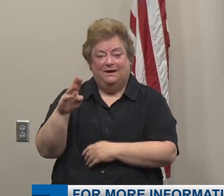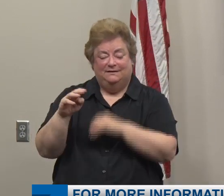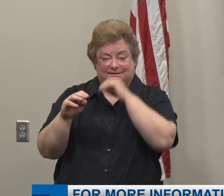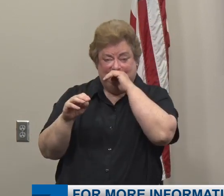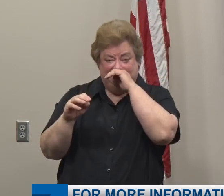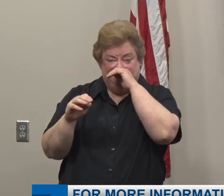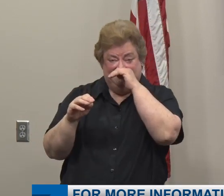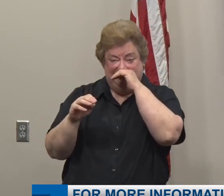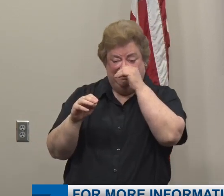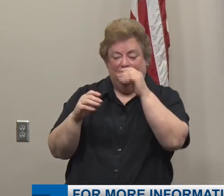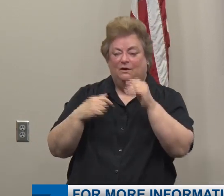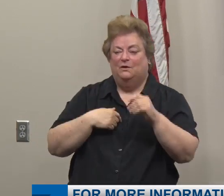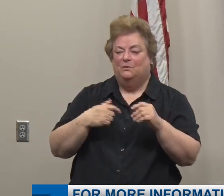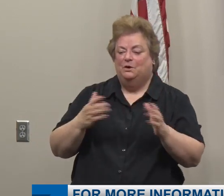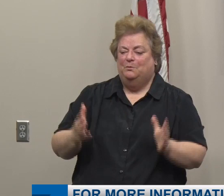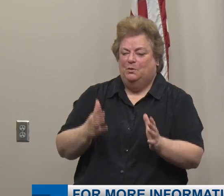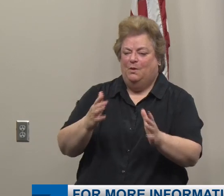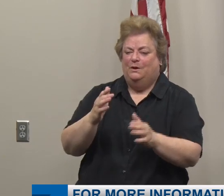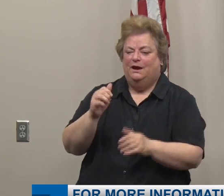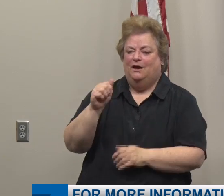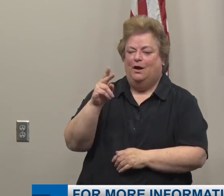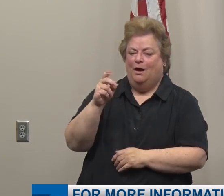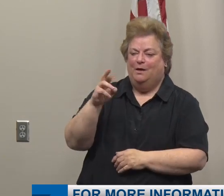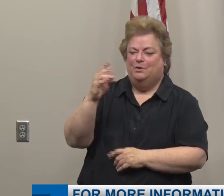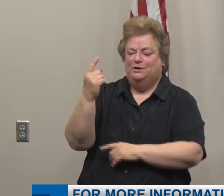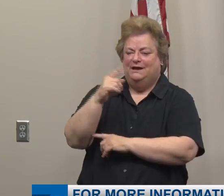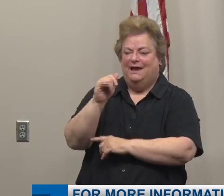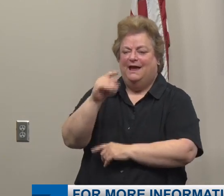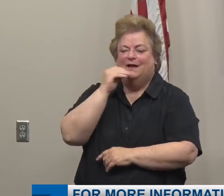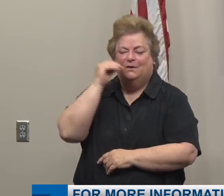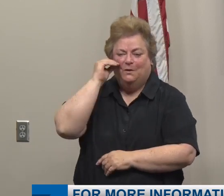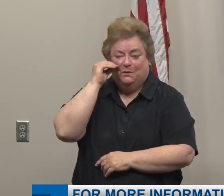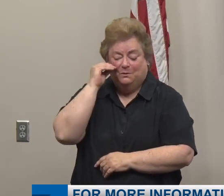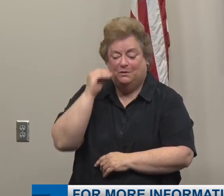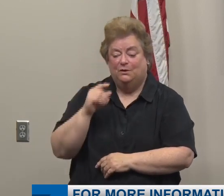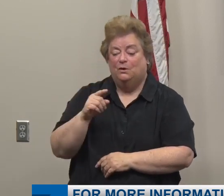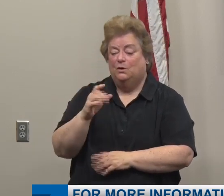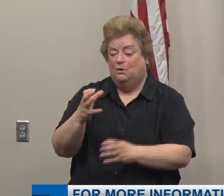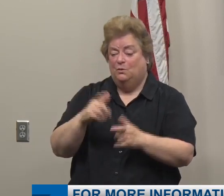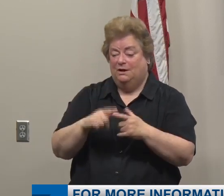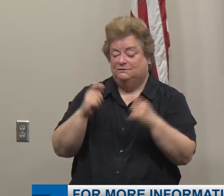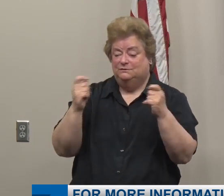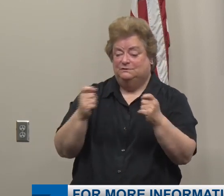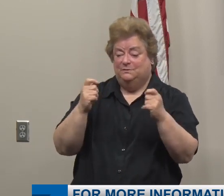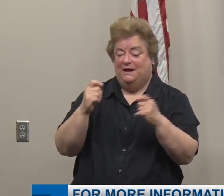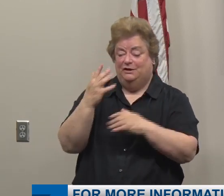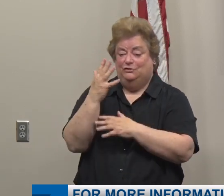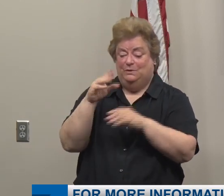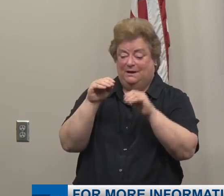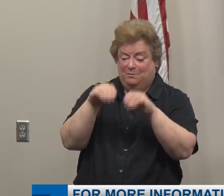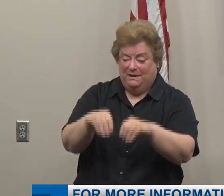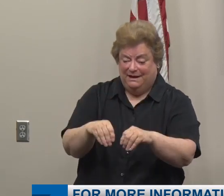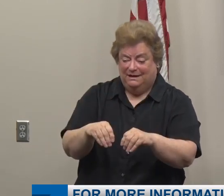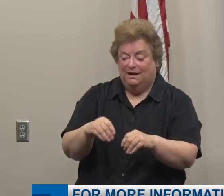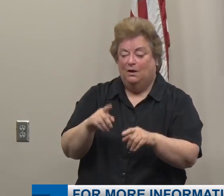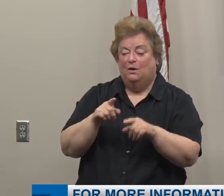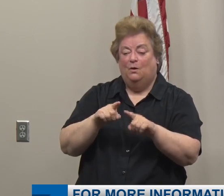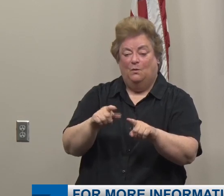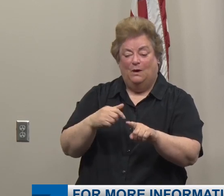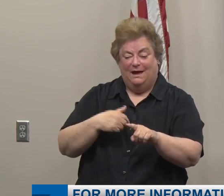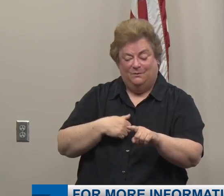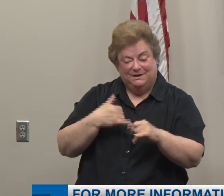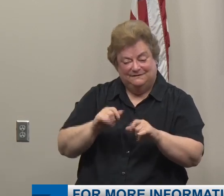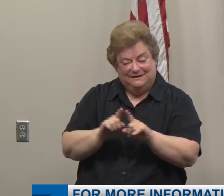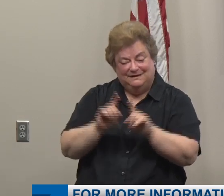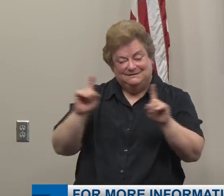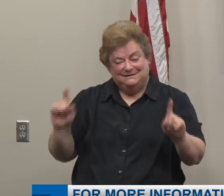Arbor Day at home campaign and for all those who want to celebrate our tea tree planting holiday while practicing physical distancing